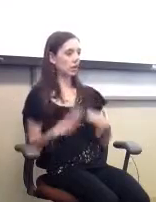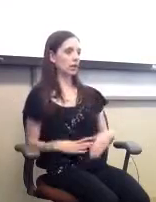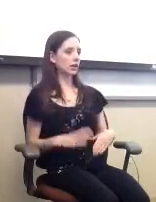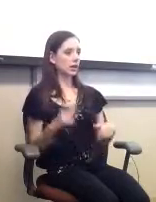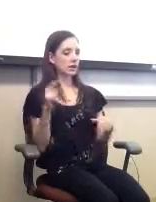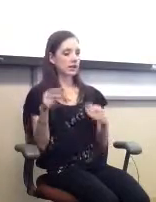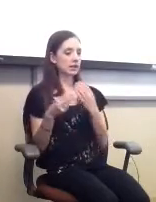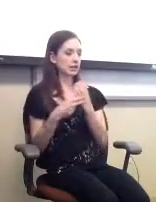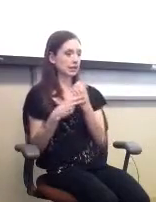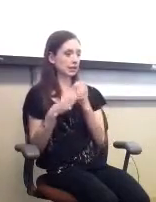month.